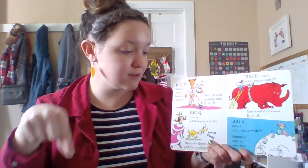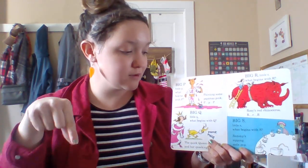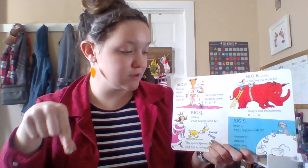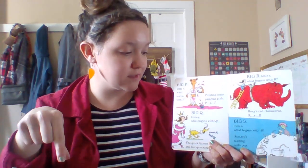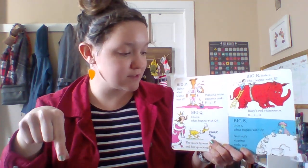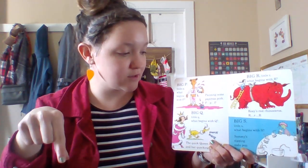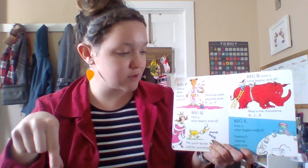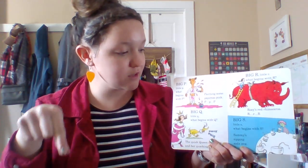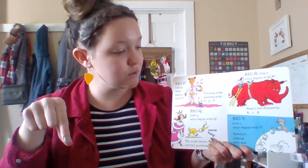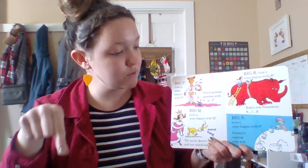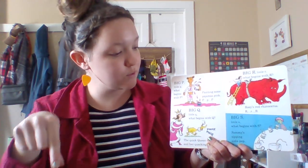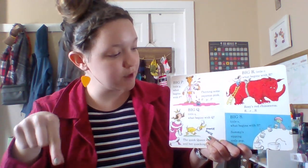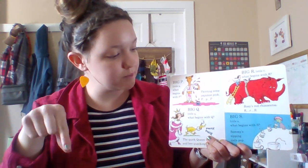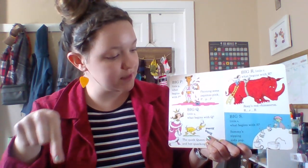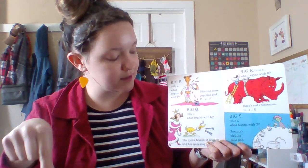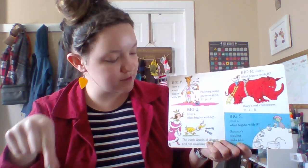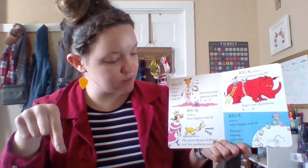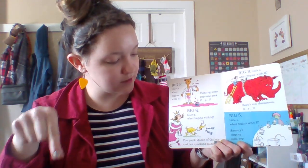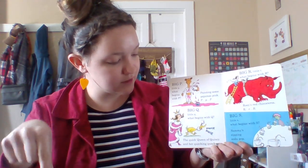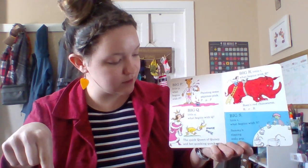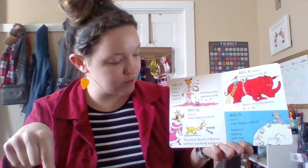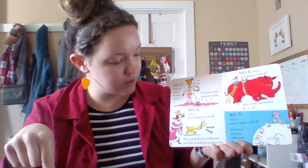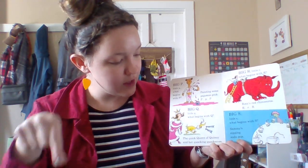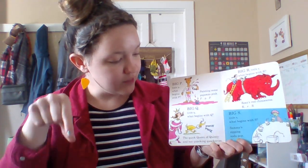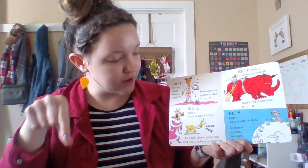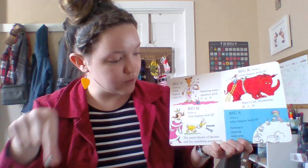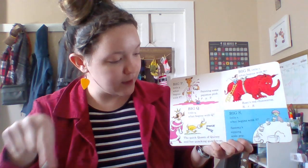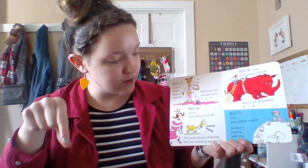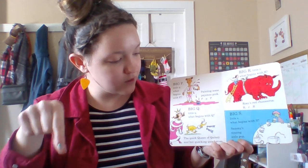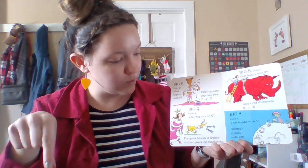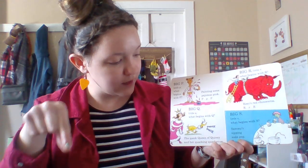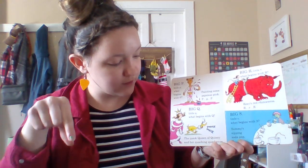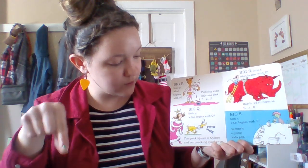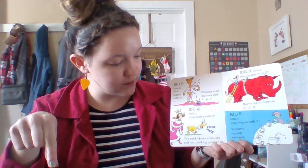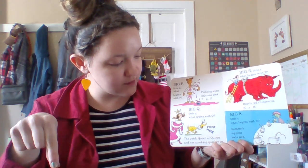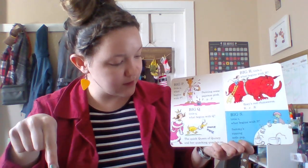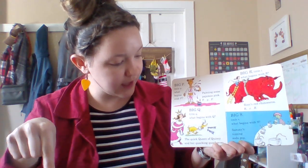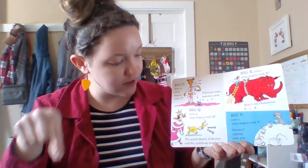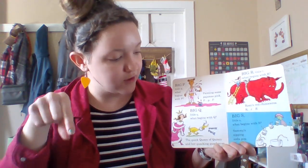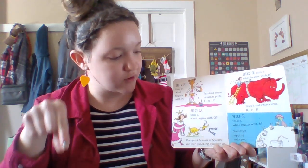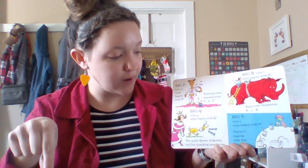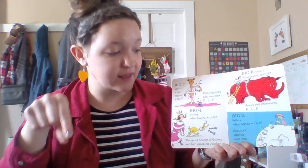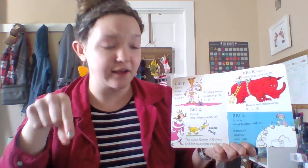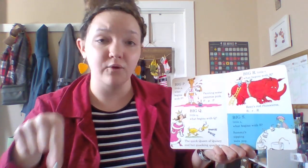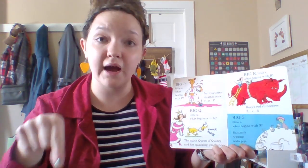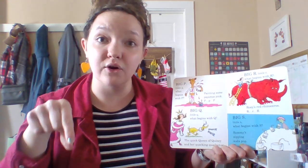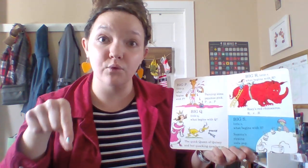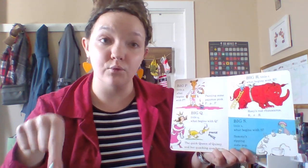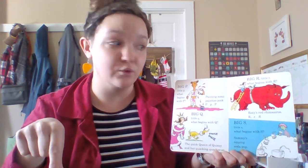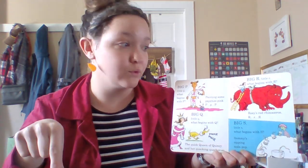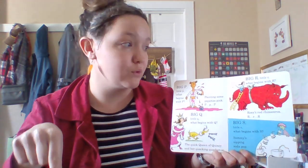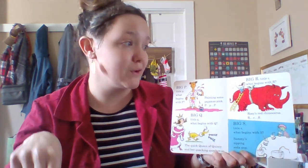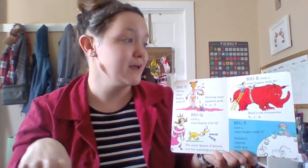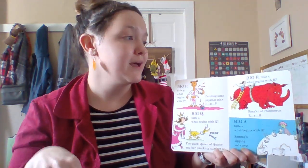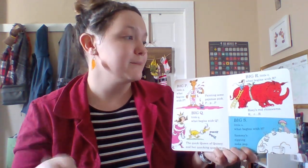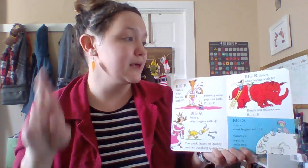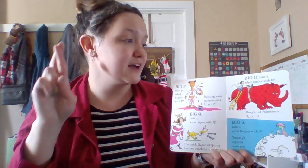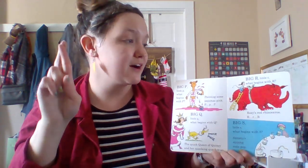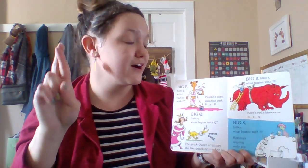Q, little Q, what begins with Q? The quick Queen of Quincy and her quacking quackaroo. Big